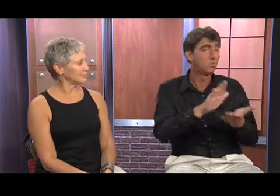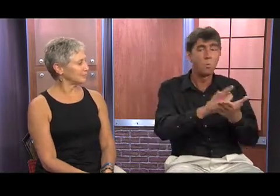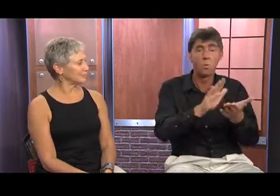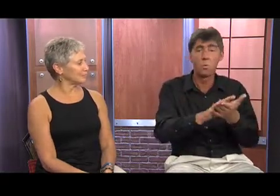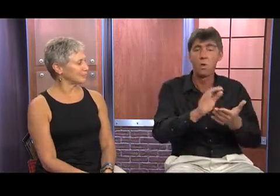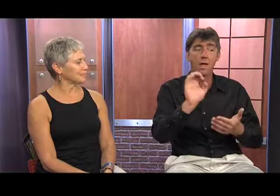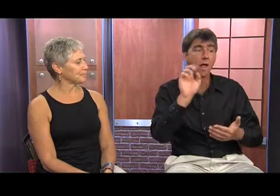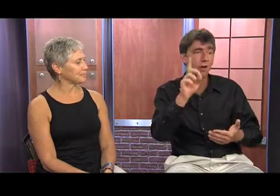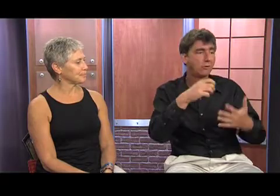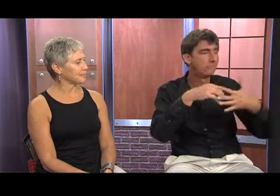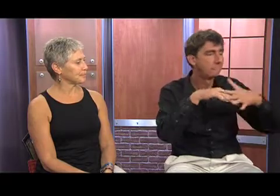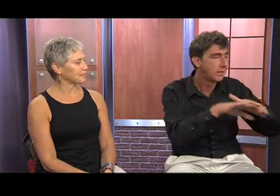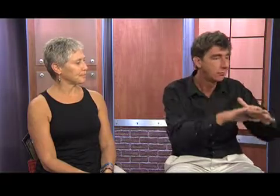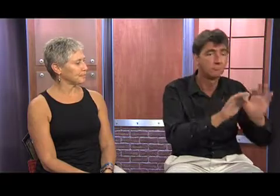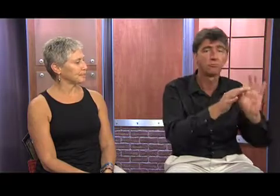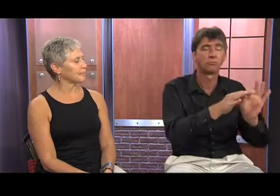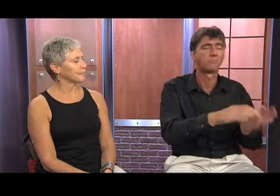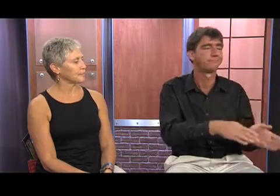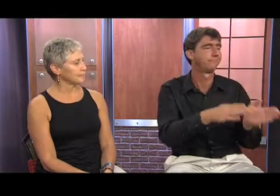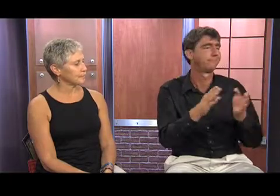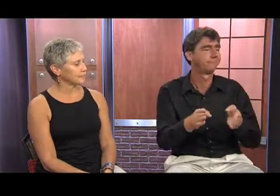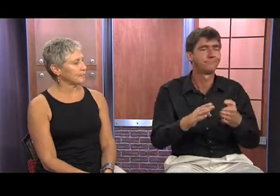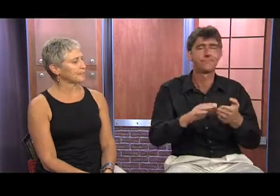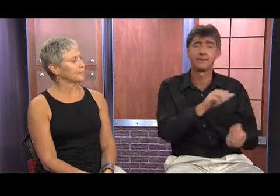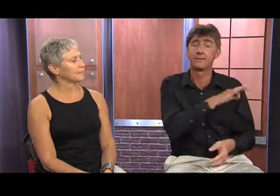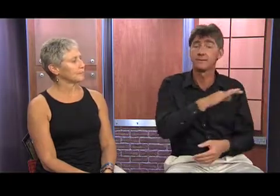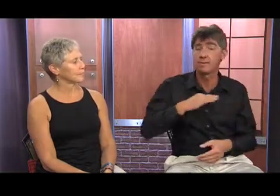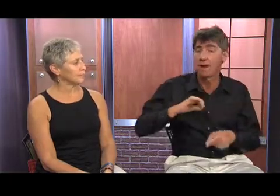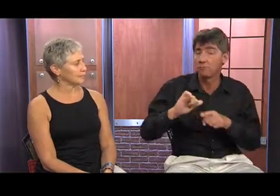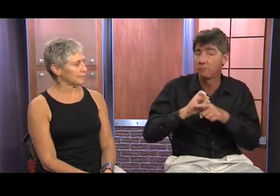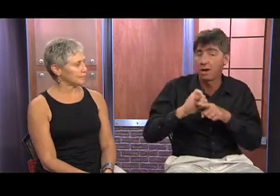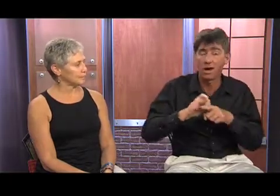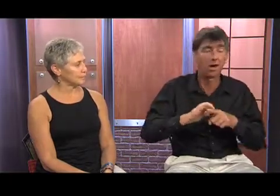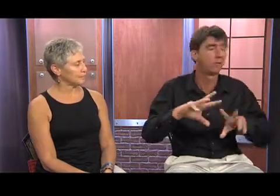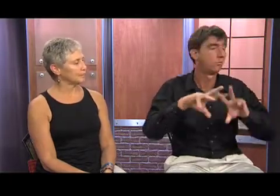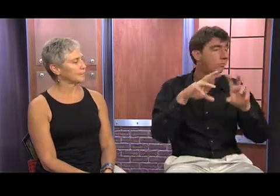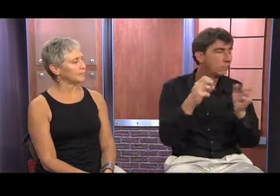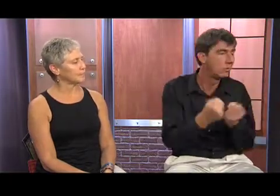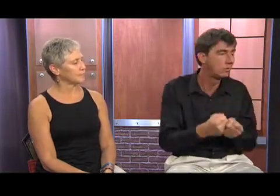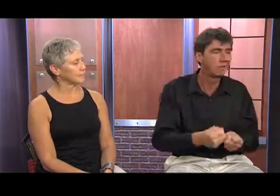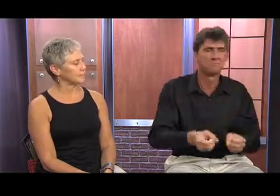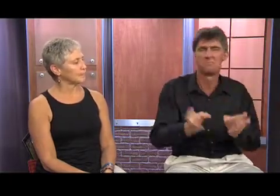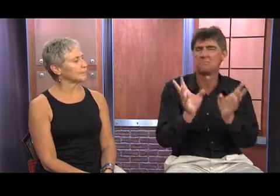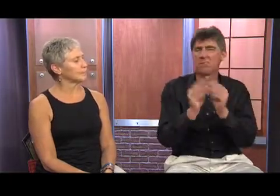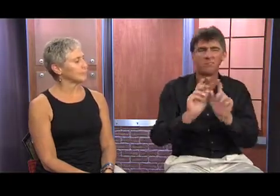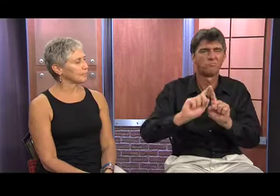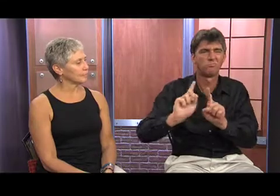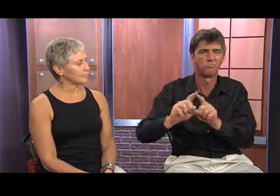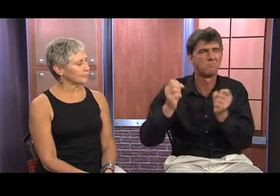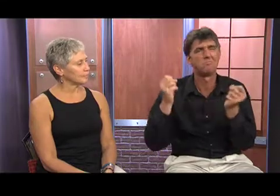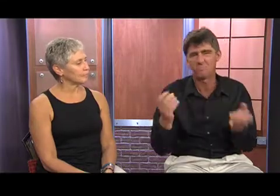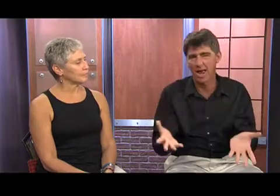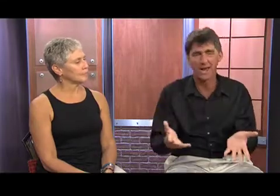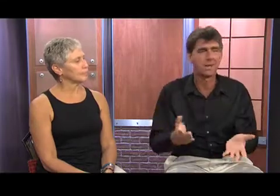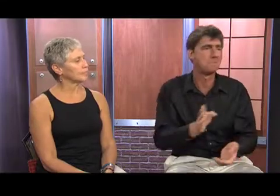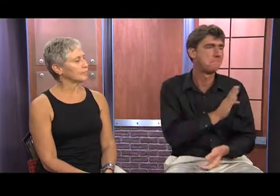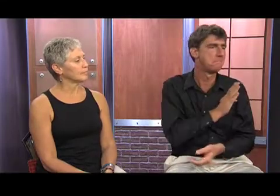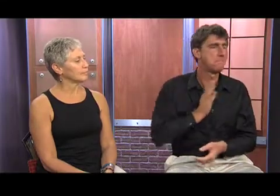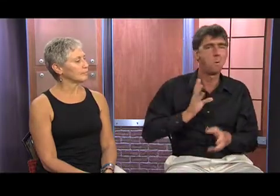educational interpreting, professional development, administrative meetings, board meetings, things like that. So there's a whole